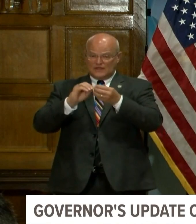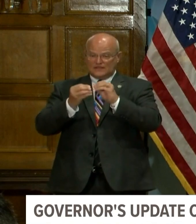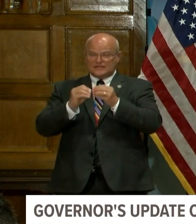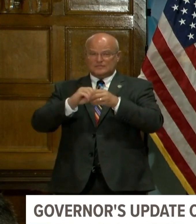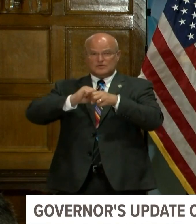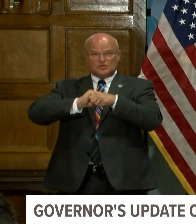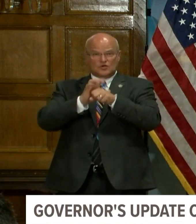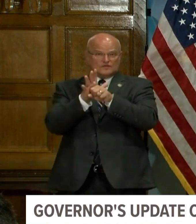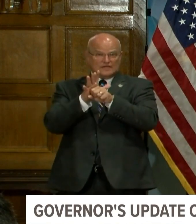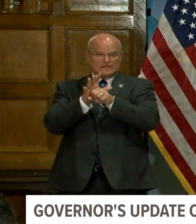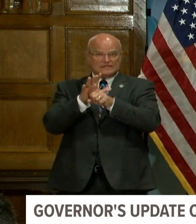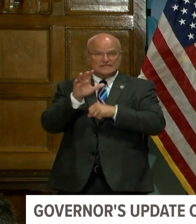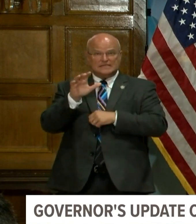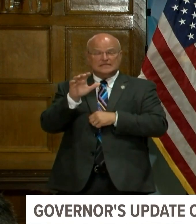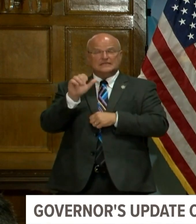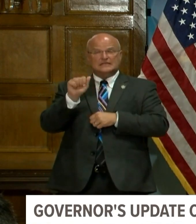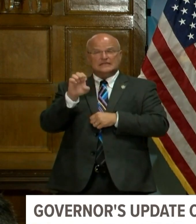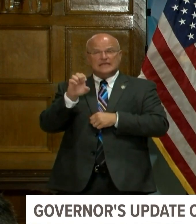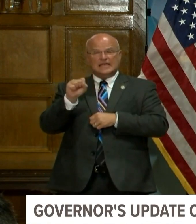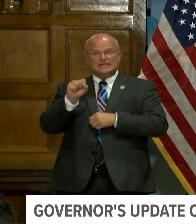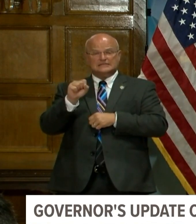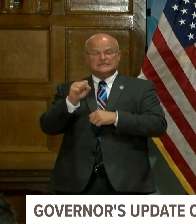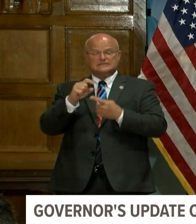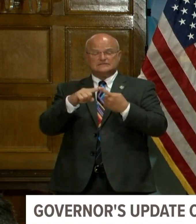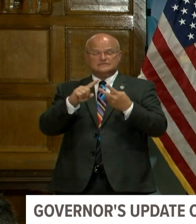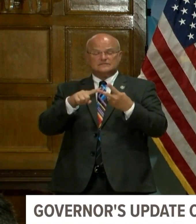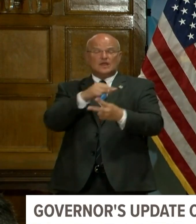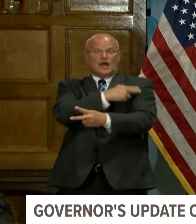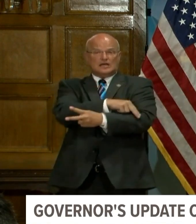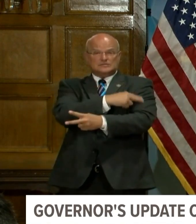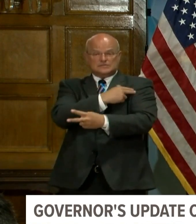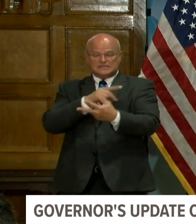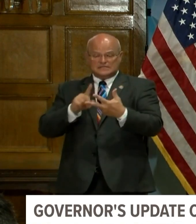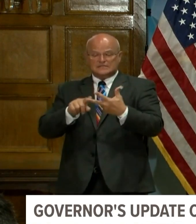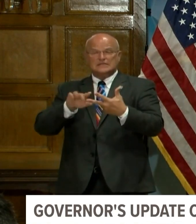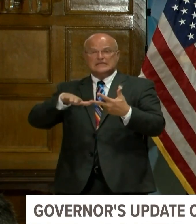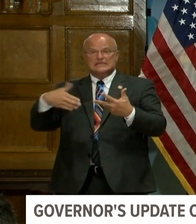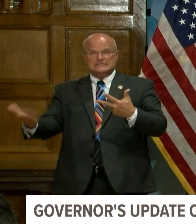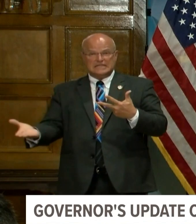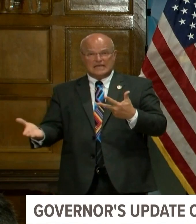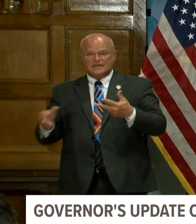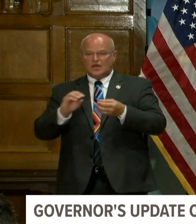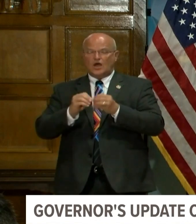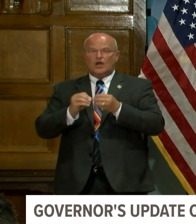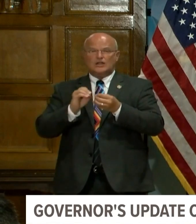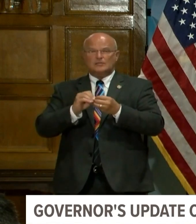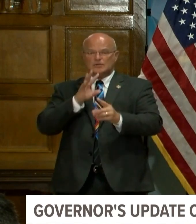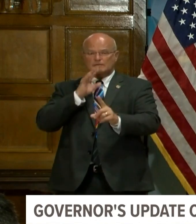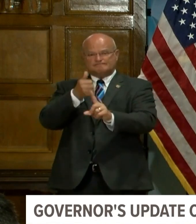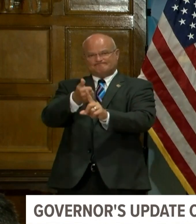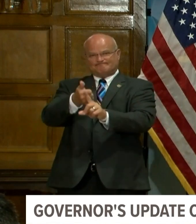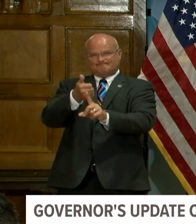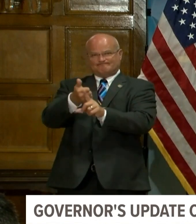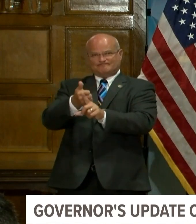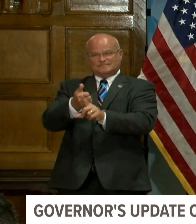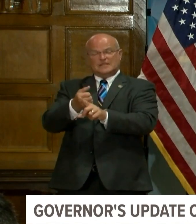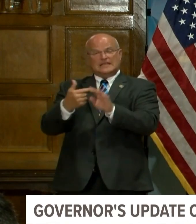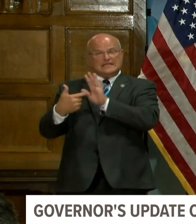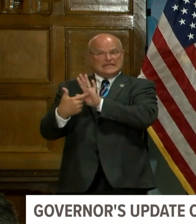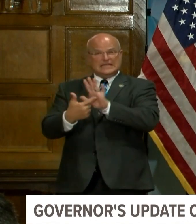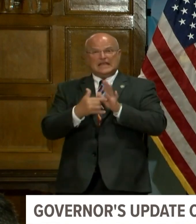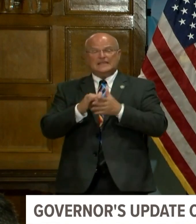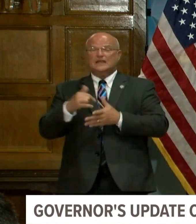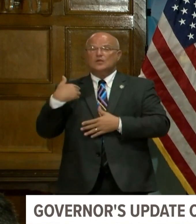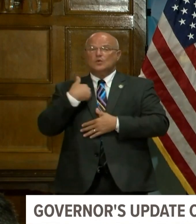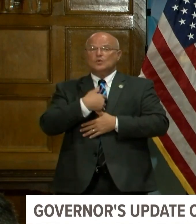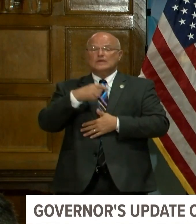of COVID-19 cases, hospitalizations, and deaths are numbers that speak for themselves and indicate that